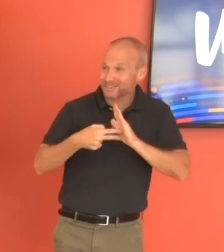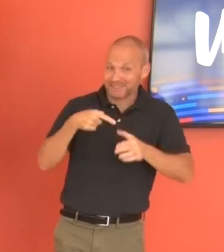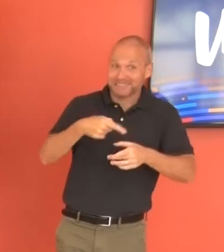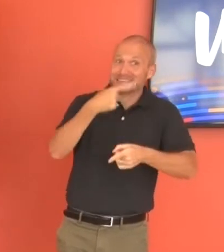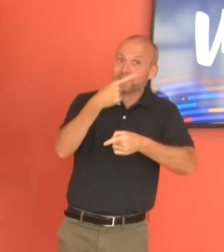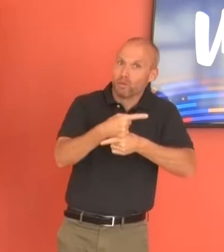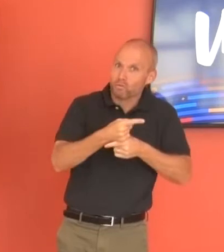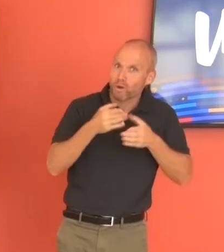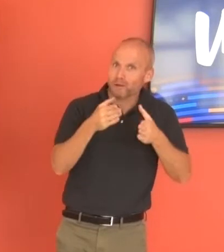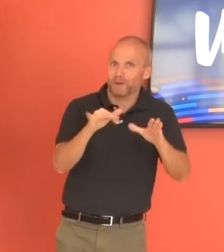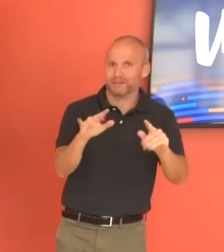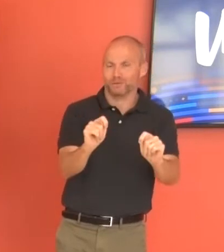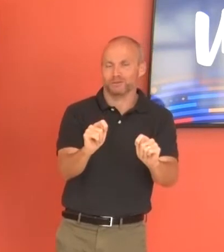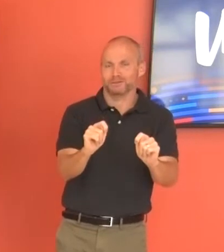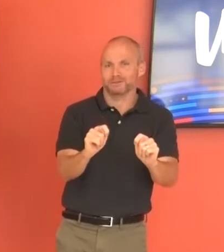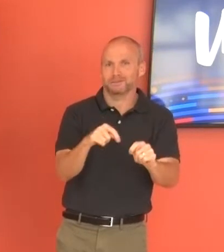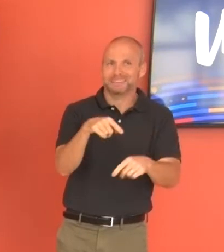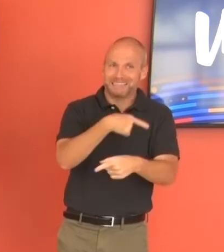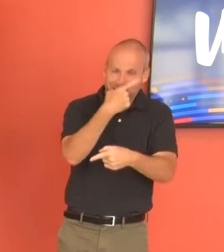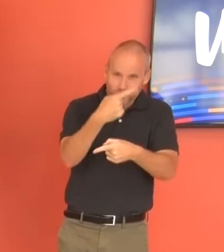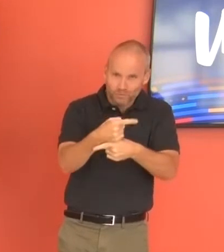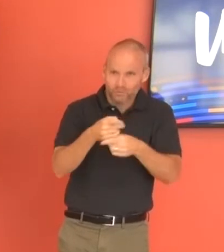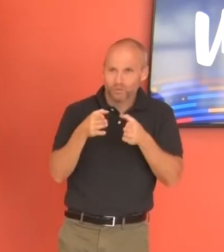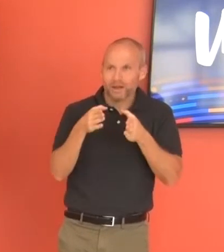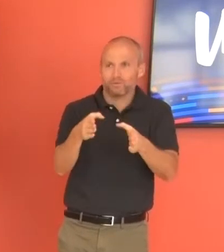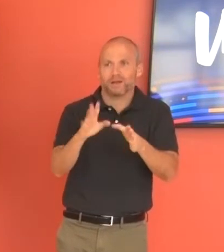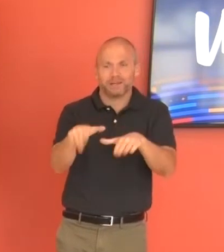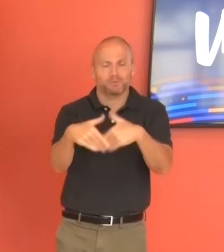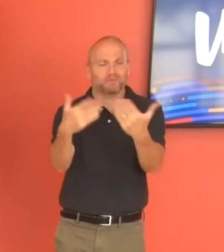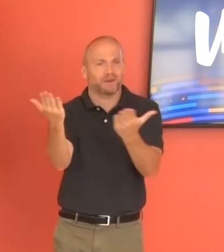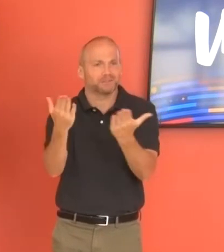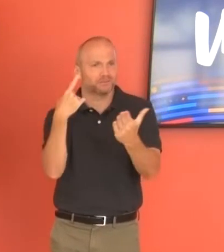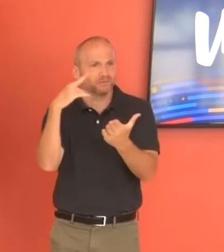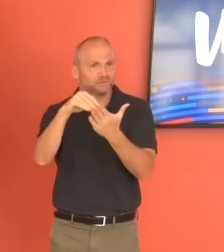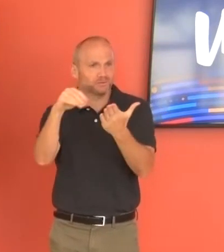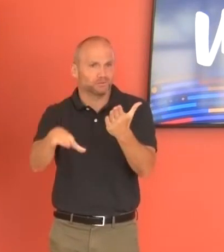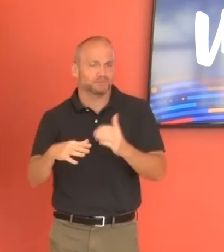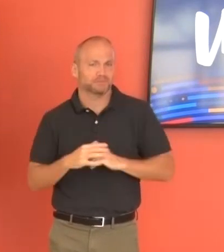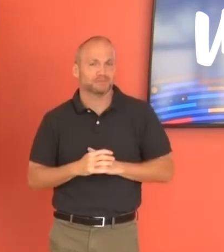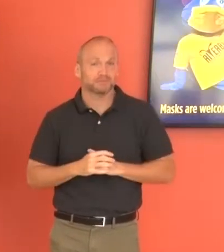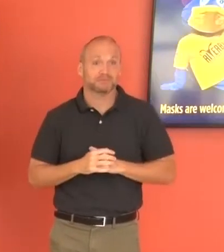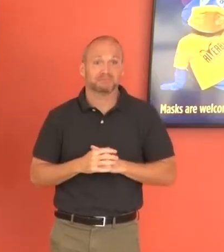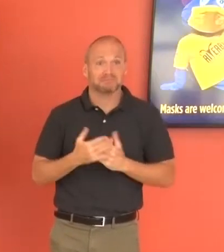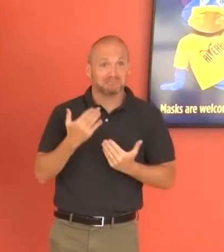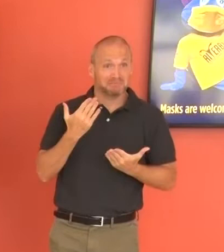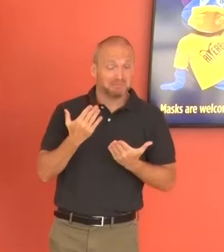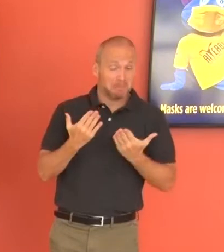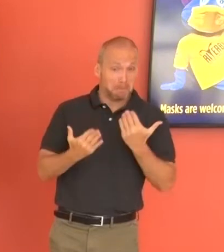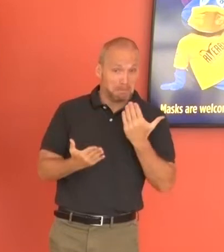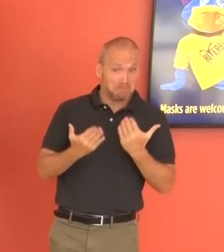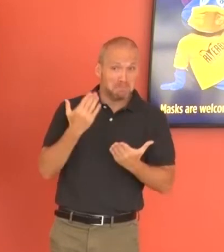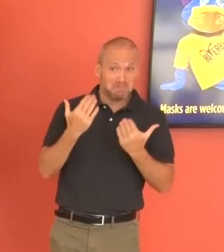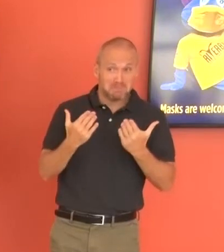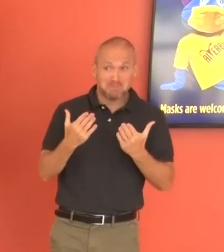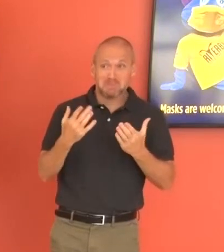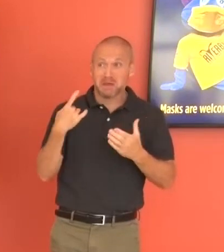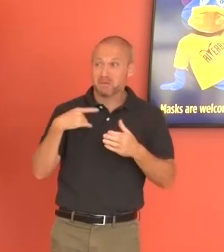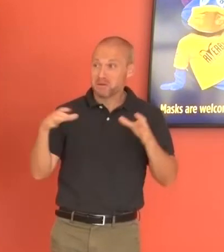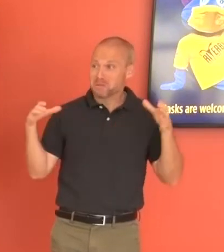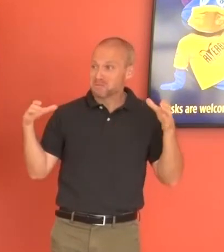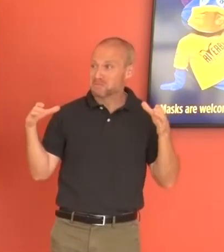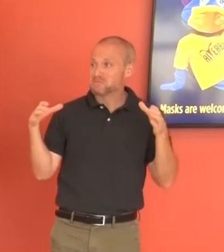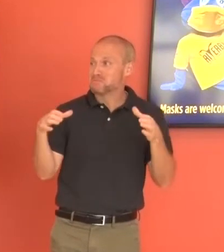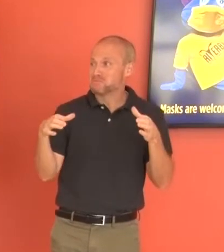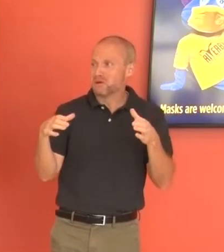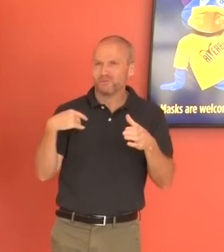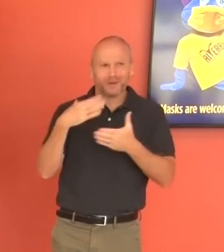right way to do it? Is this the right way to serve our students? It could be that collectively, like I said, we've got some of the smartest